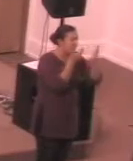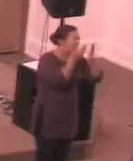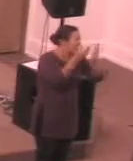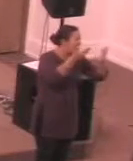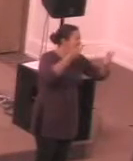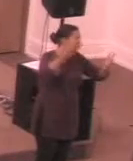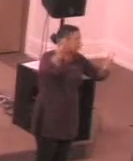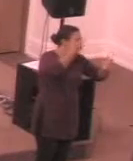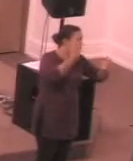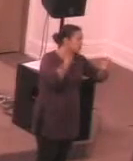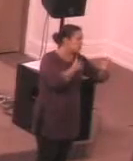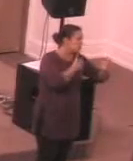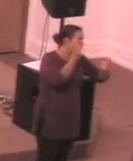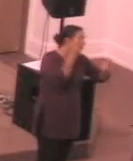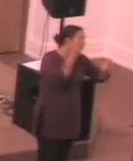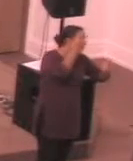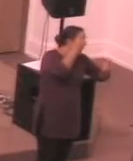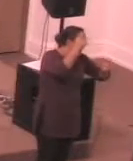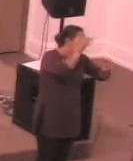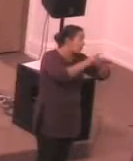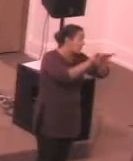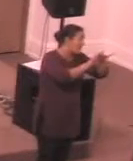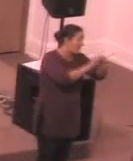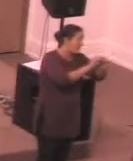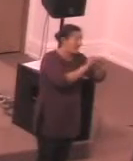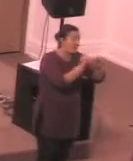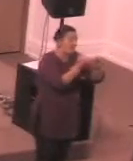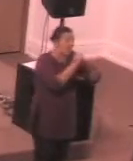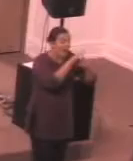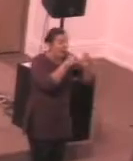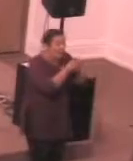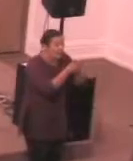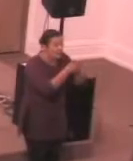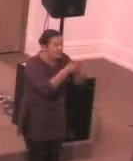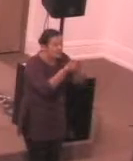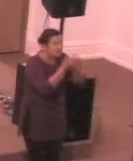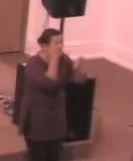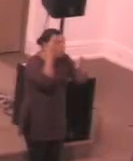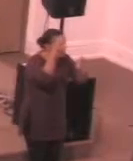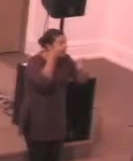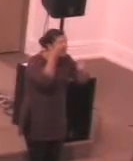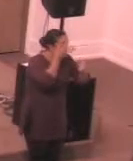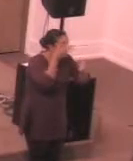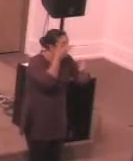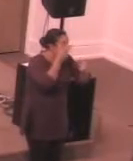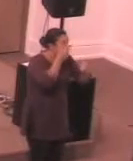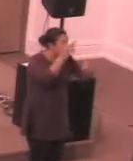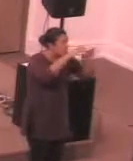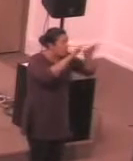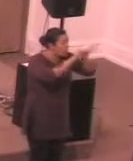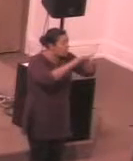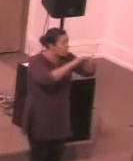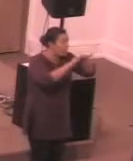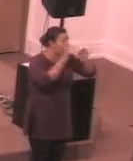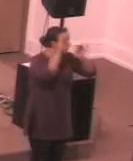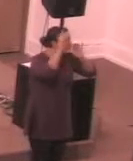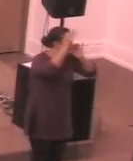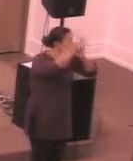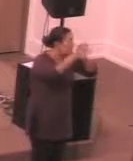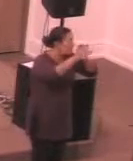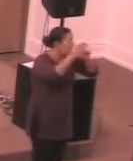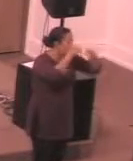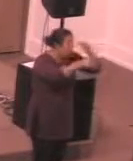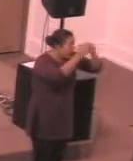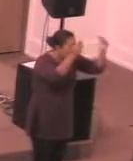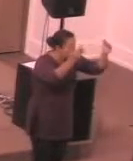that we know about, for all of the stuff that you're worthy of, that we'll only learn about in eternity. We give you glory tonight in